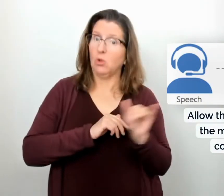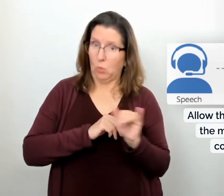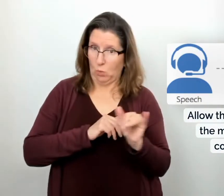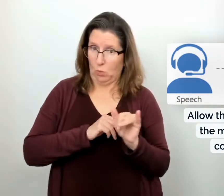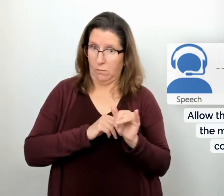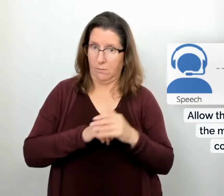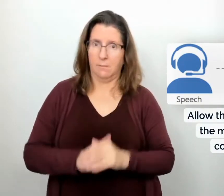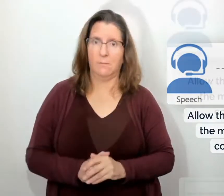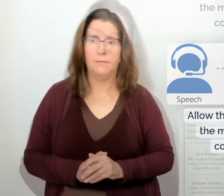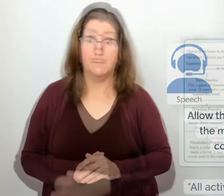modalities.